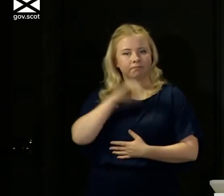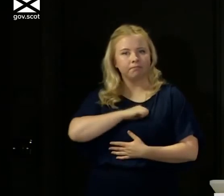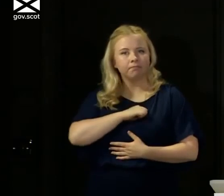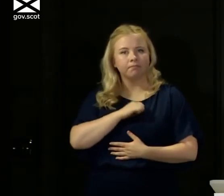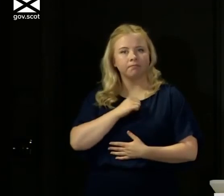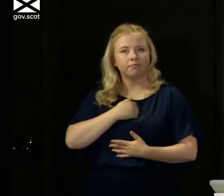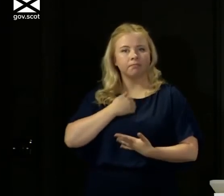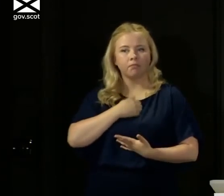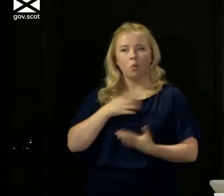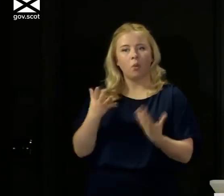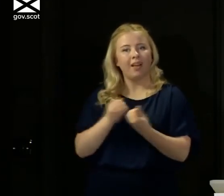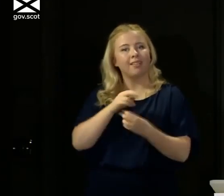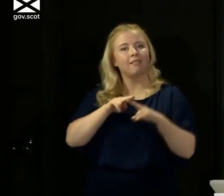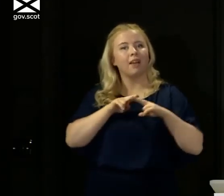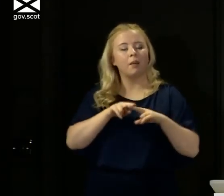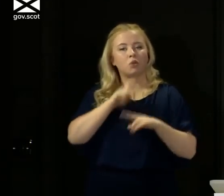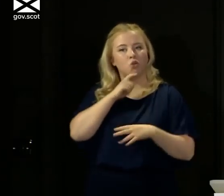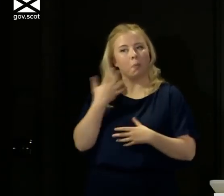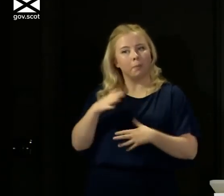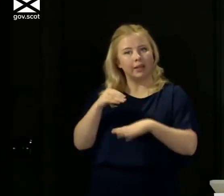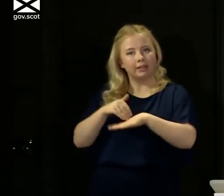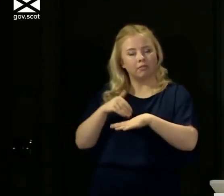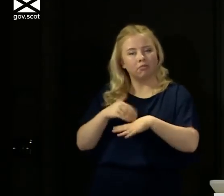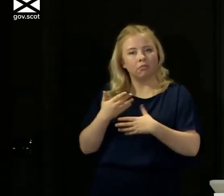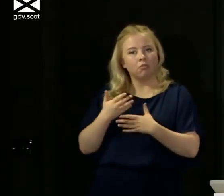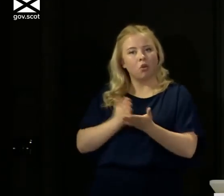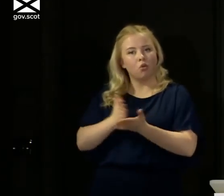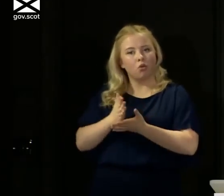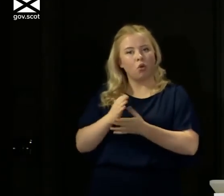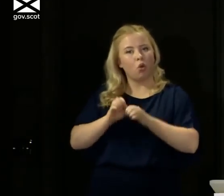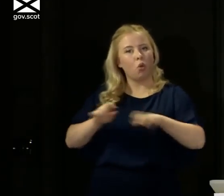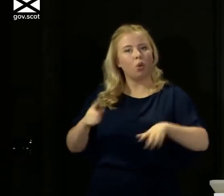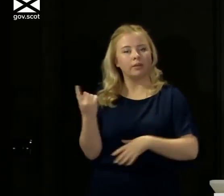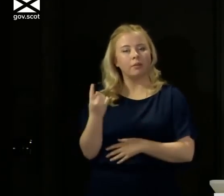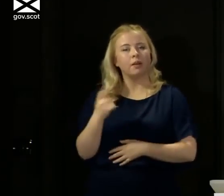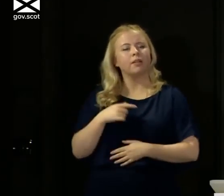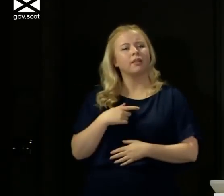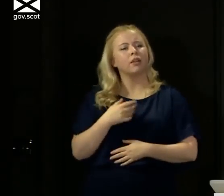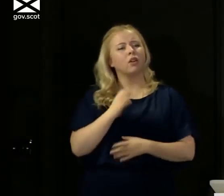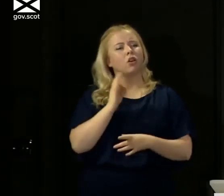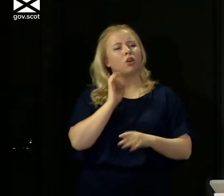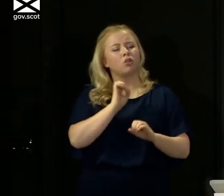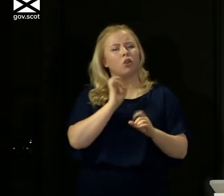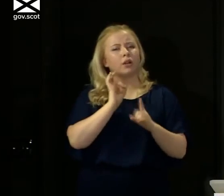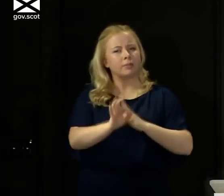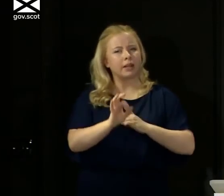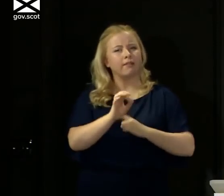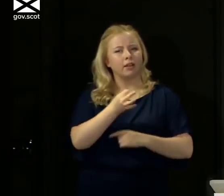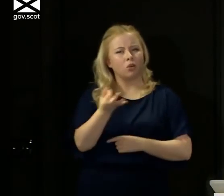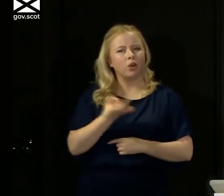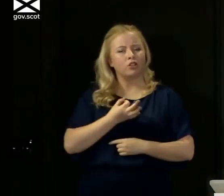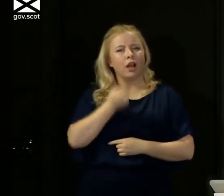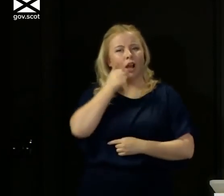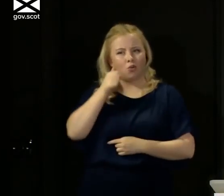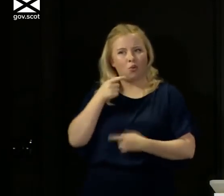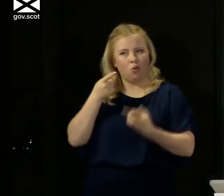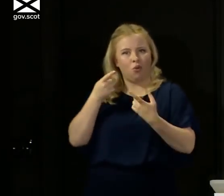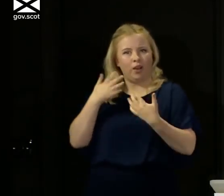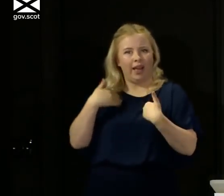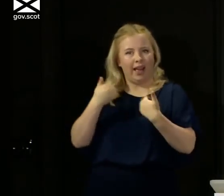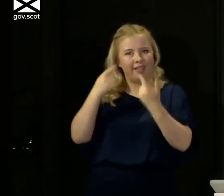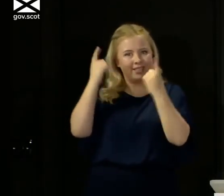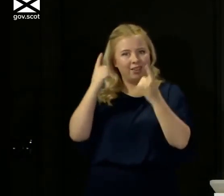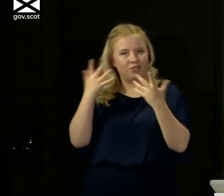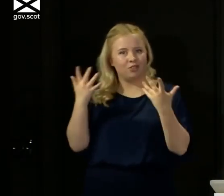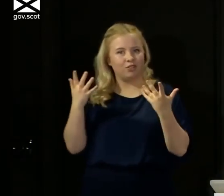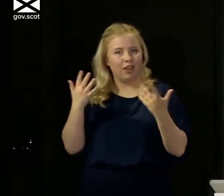with the families affected in this way. In terms of your specific question, I know the Health Secretary, I said earlier on, she was not here with us today because she's